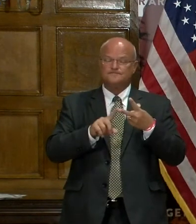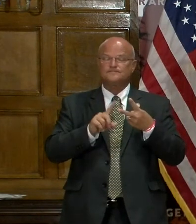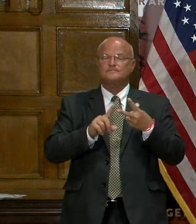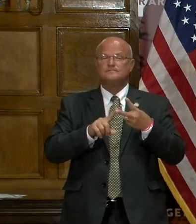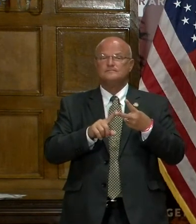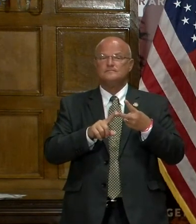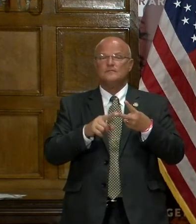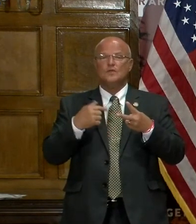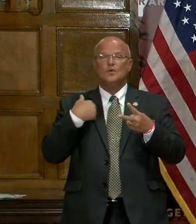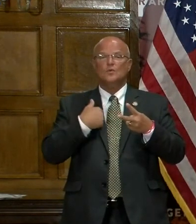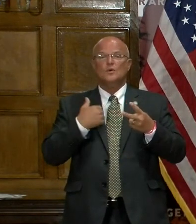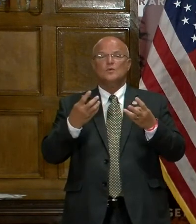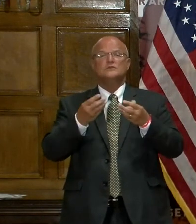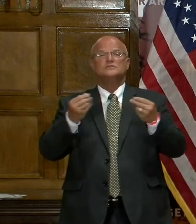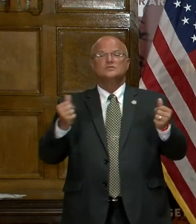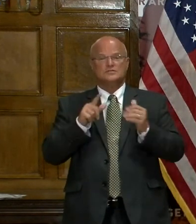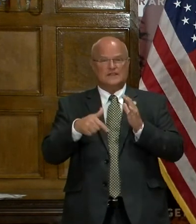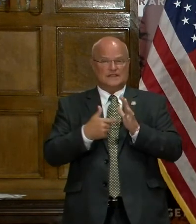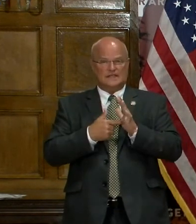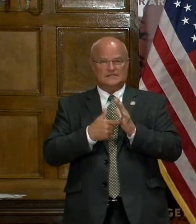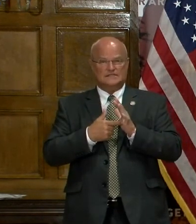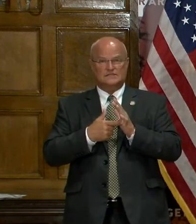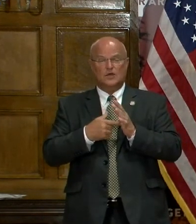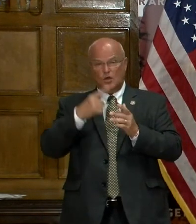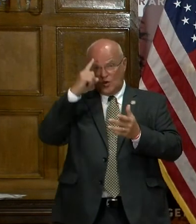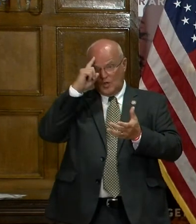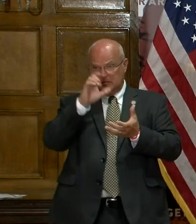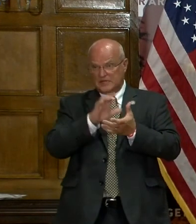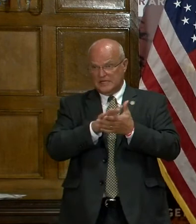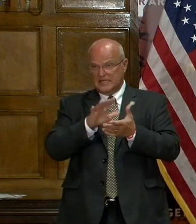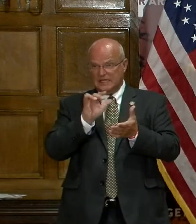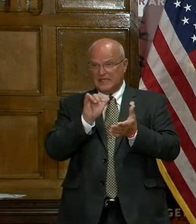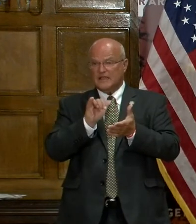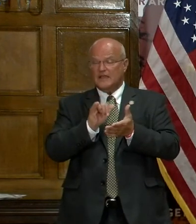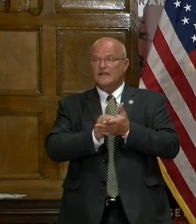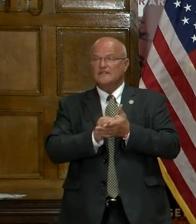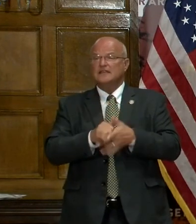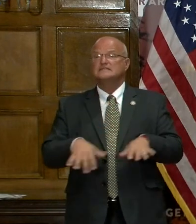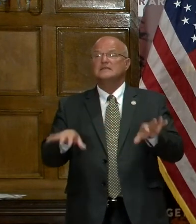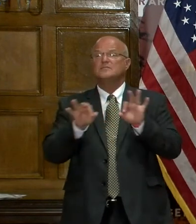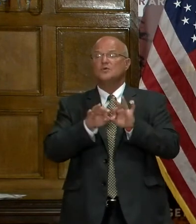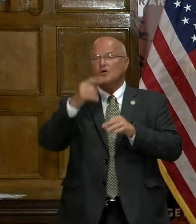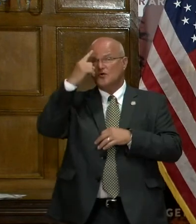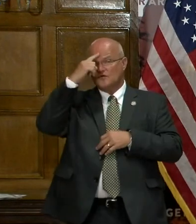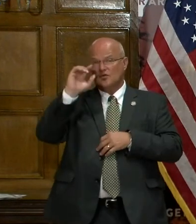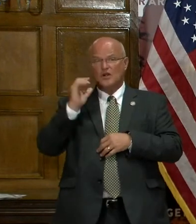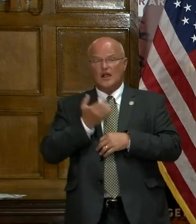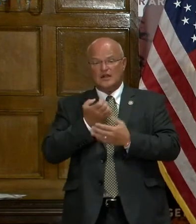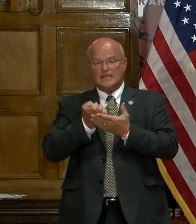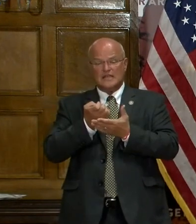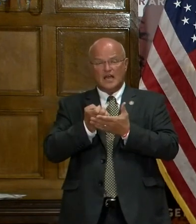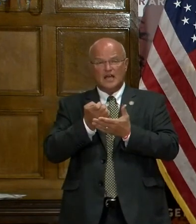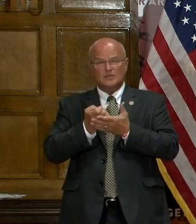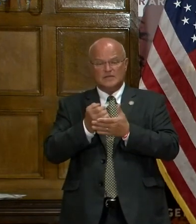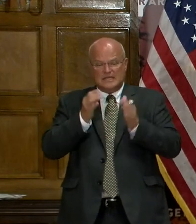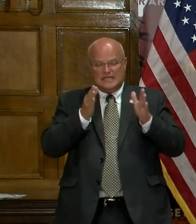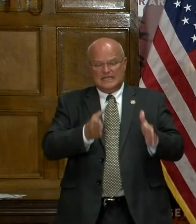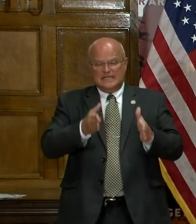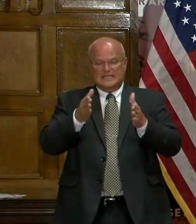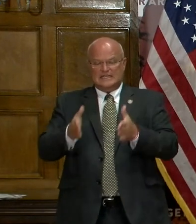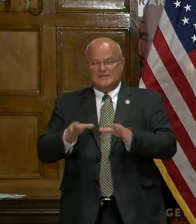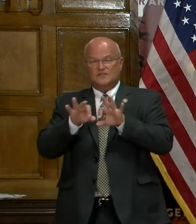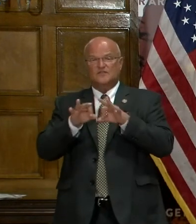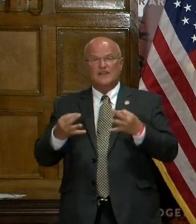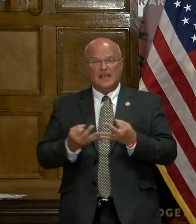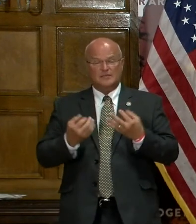Secondly, we want a solution to this. We do believe that it's important for our economy and for individual families to